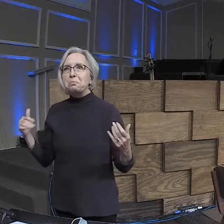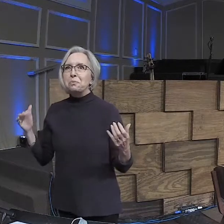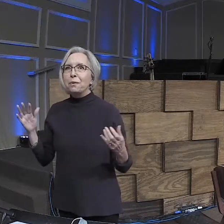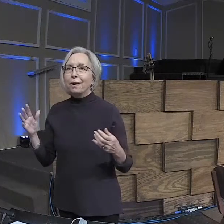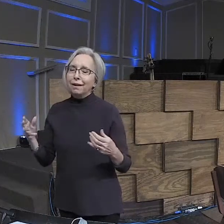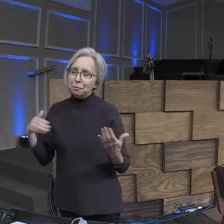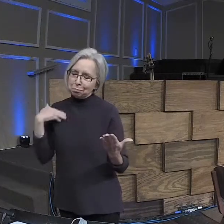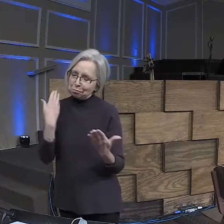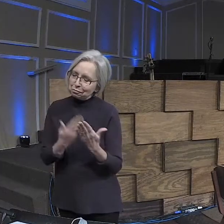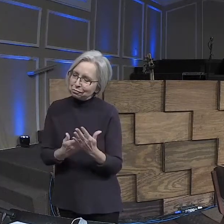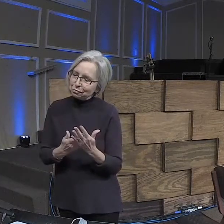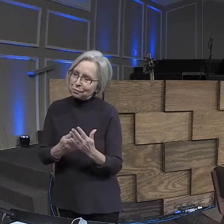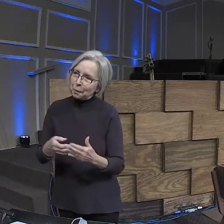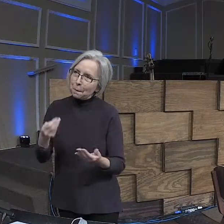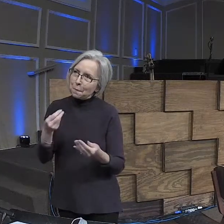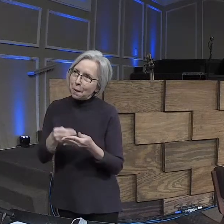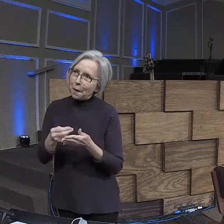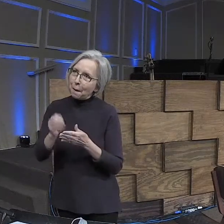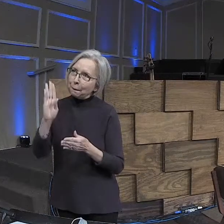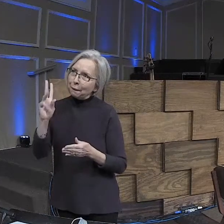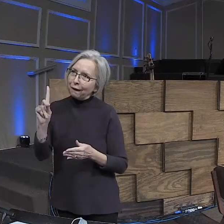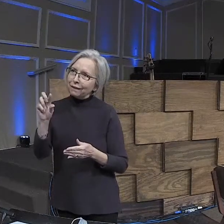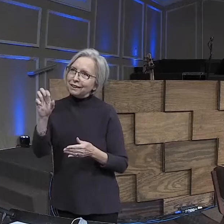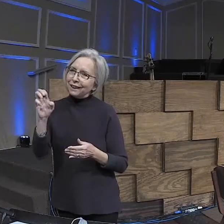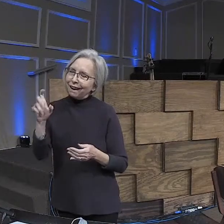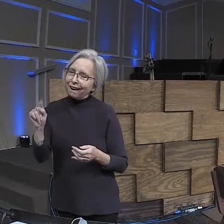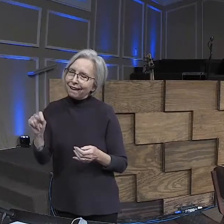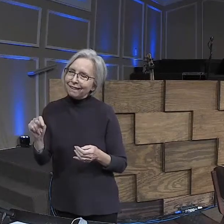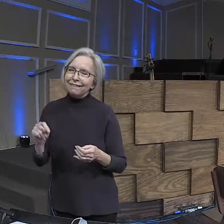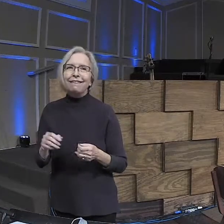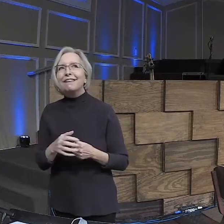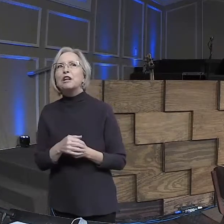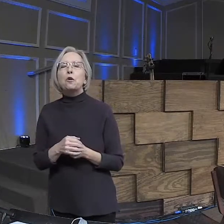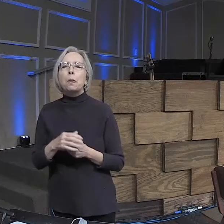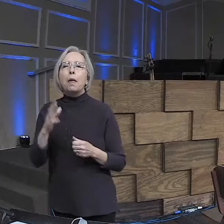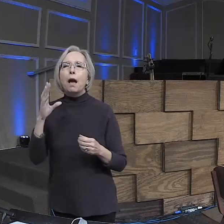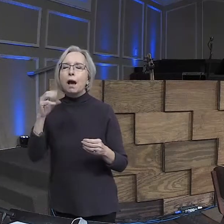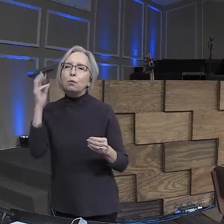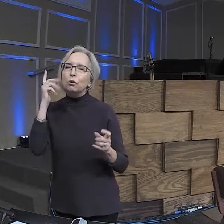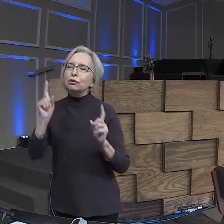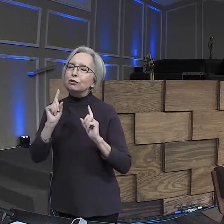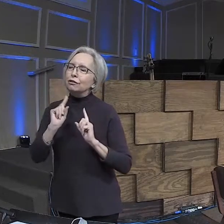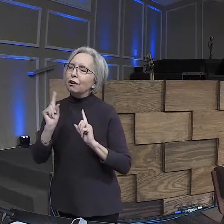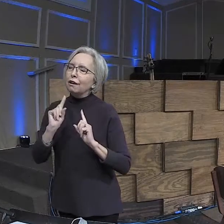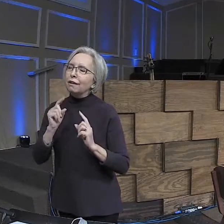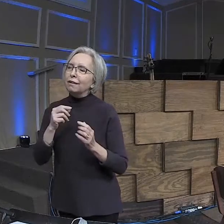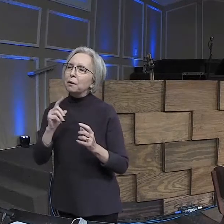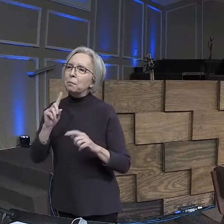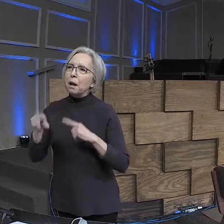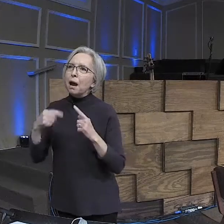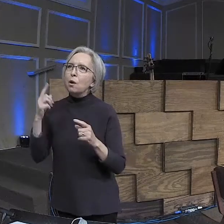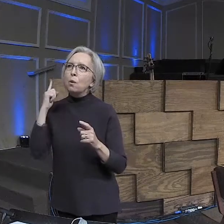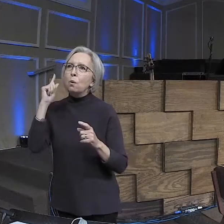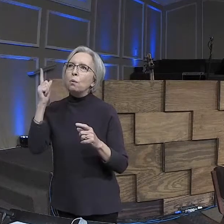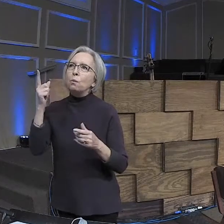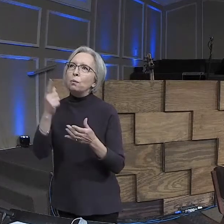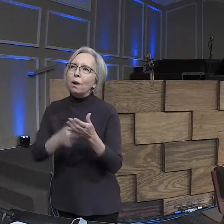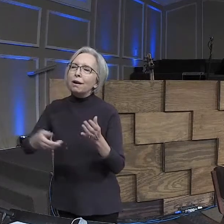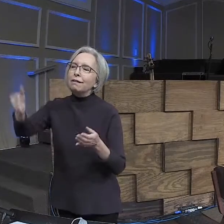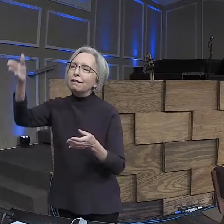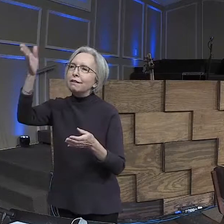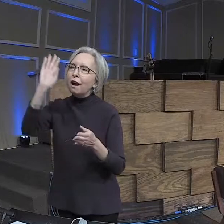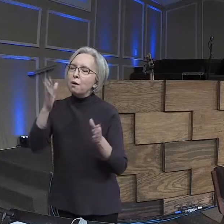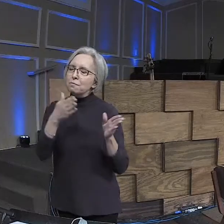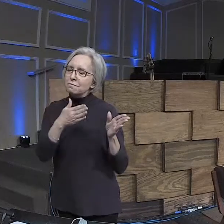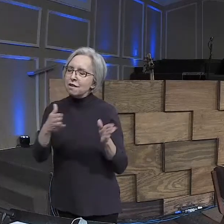budget, but most importantly, we're going to talk about what God has in store for the year ahead, and you'll be excited to hear what Pastor Chad has to share